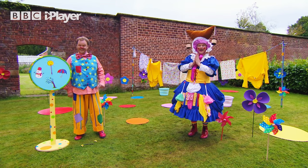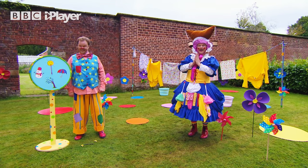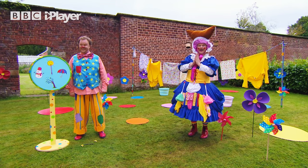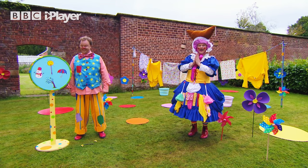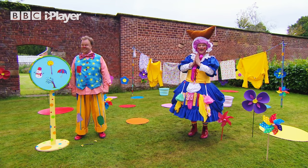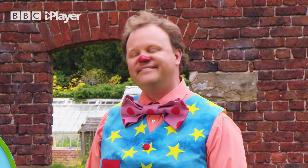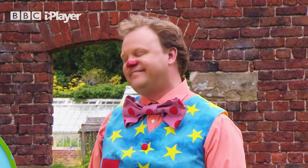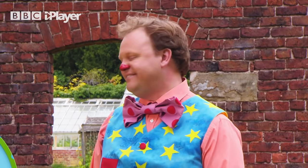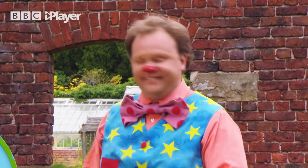no time.